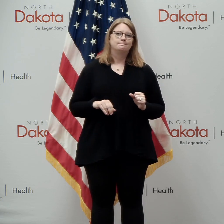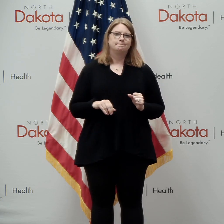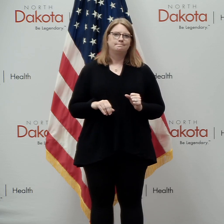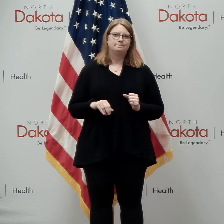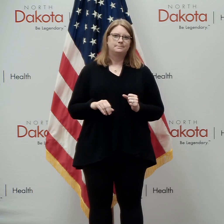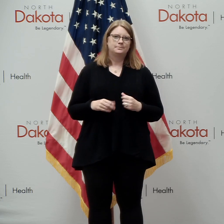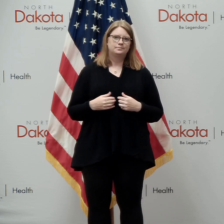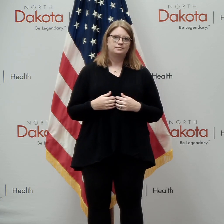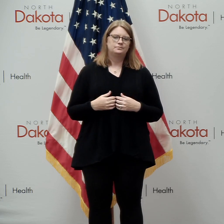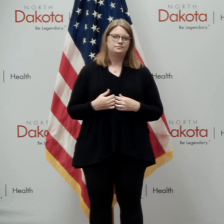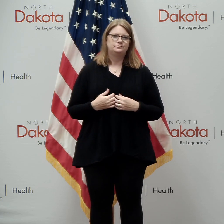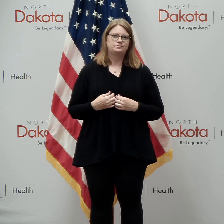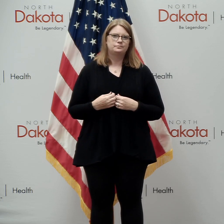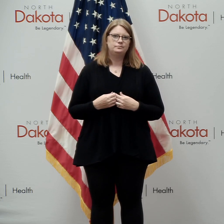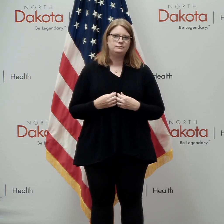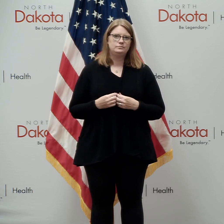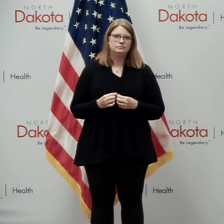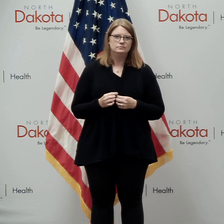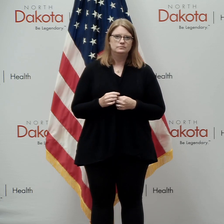there's